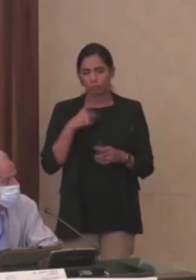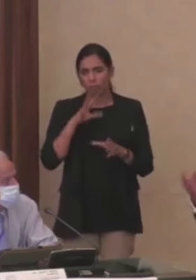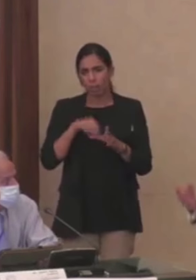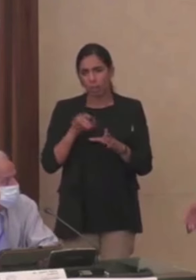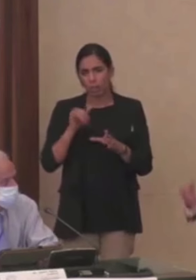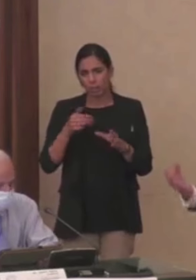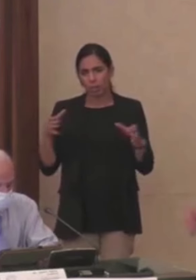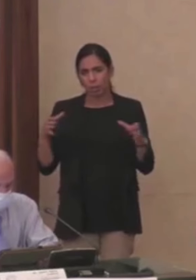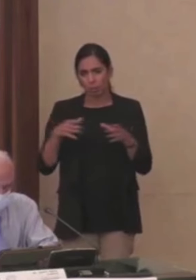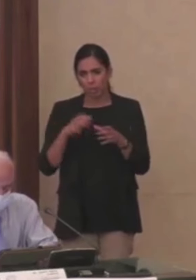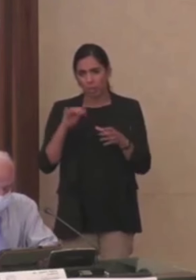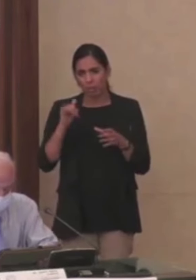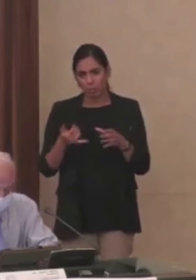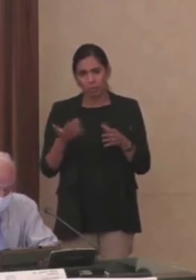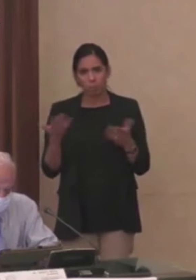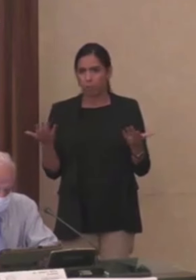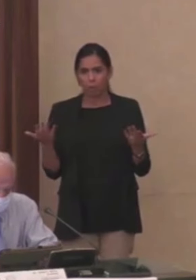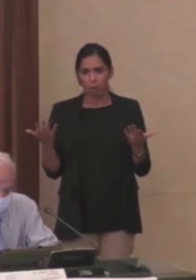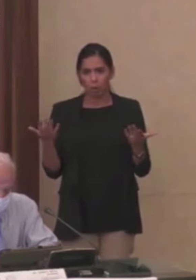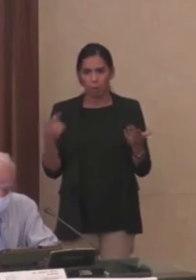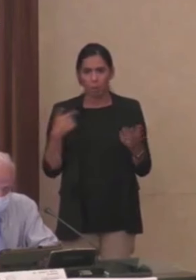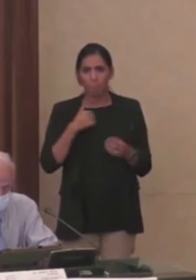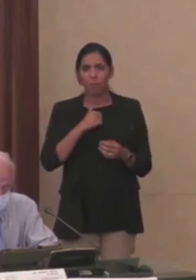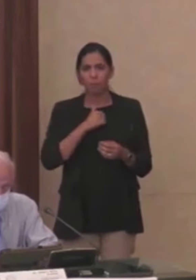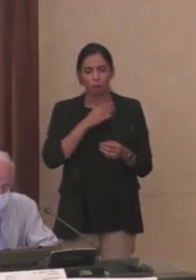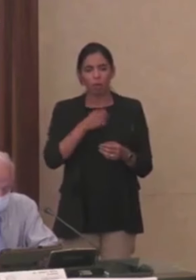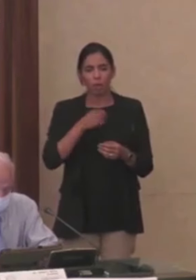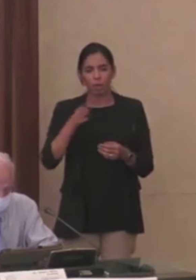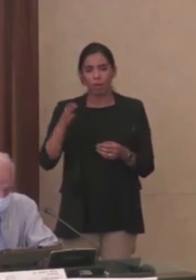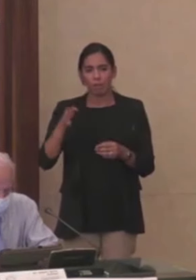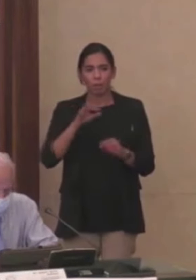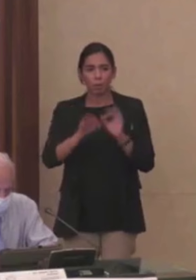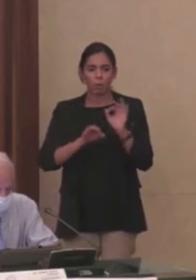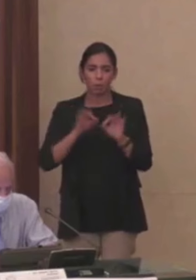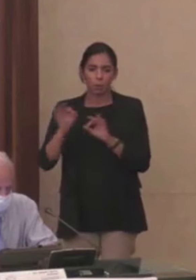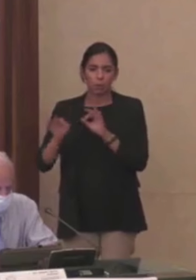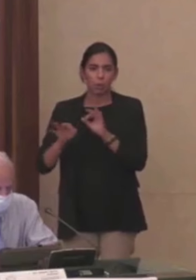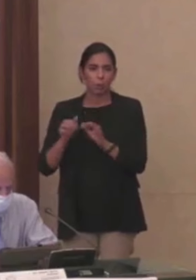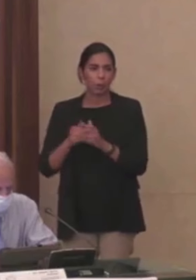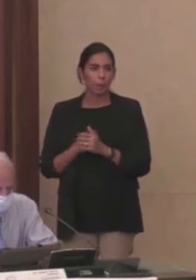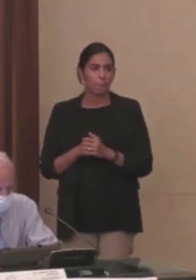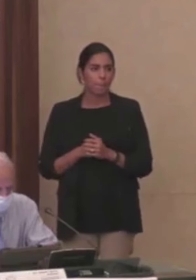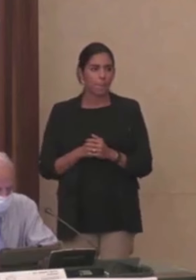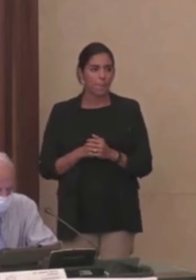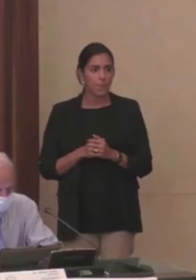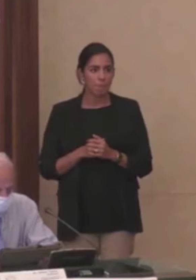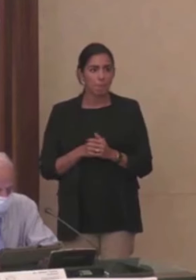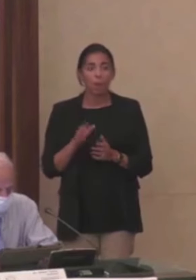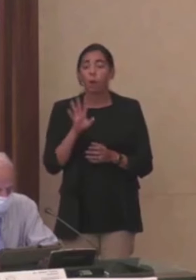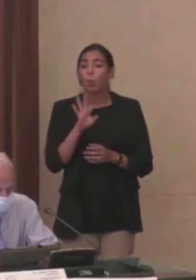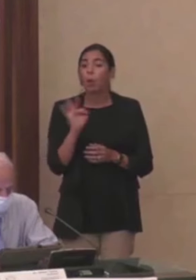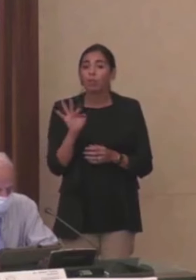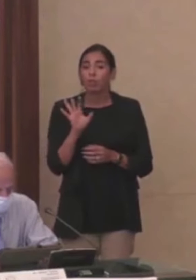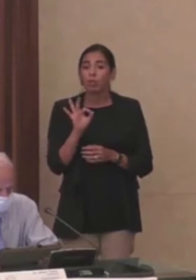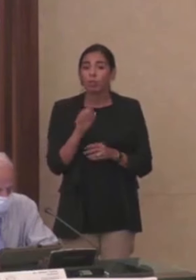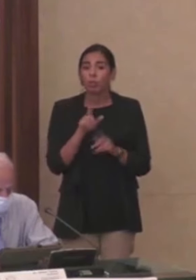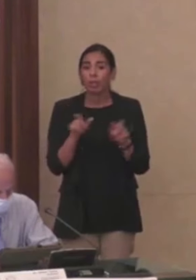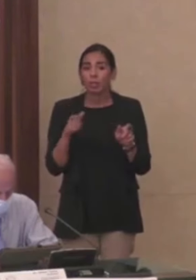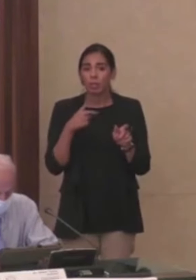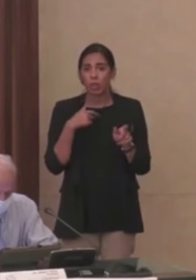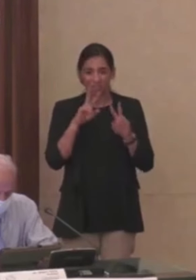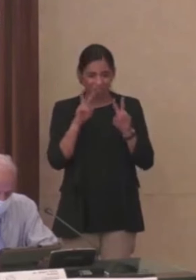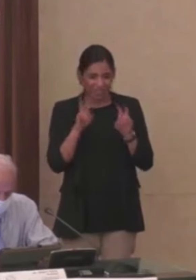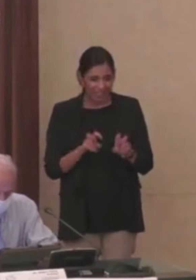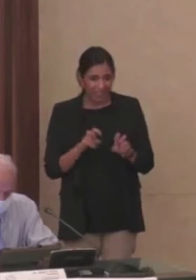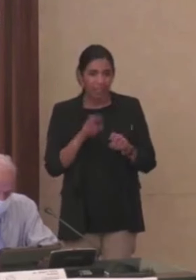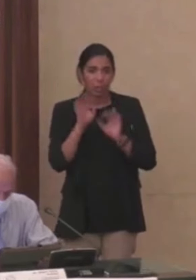patients. I was part of many committees, by the way, but I treated